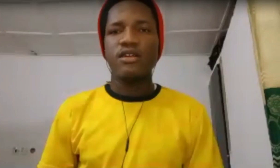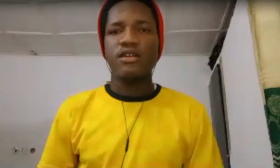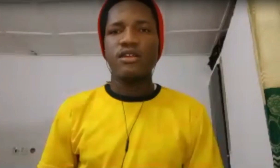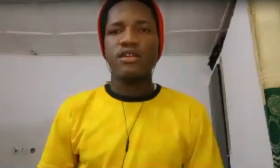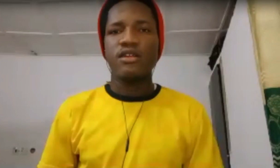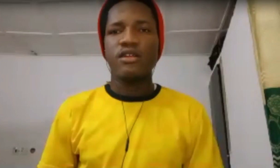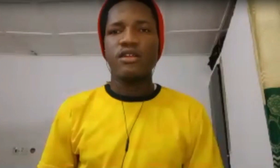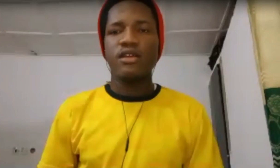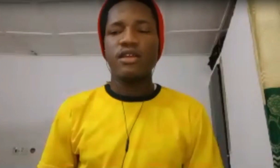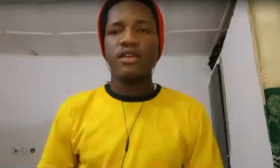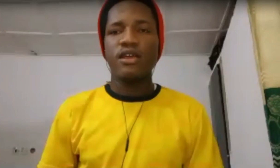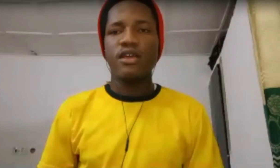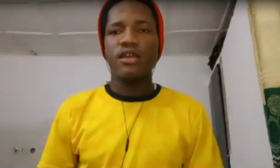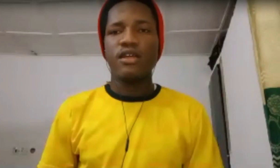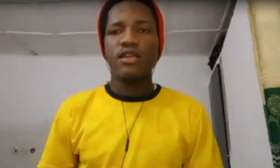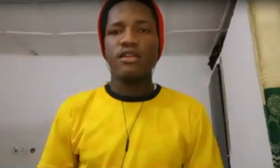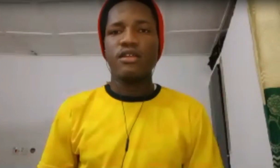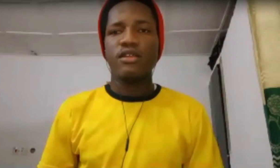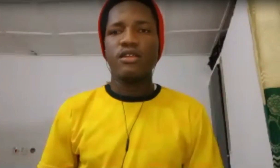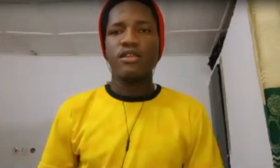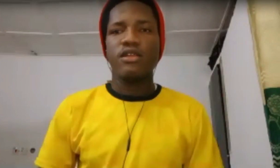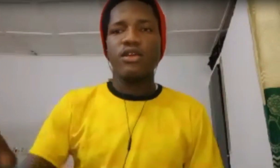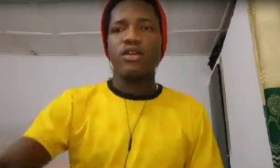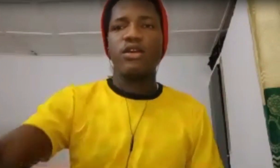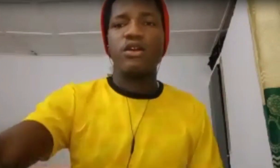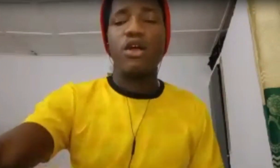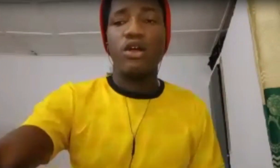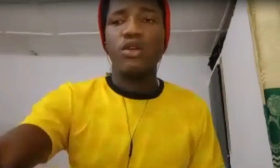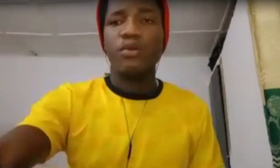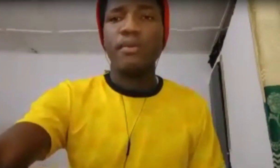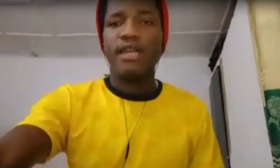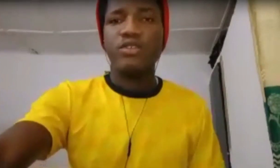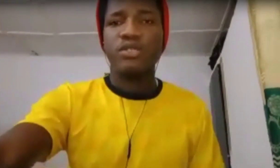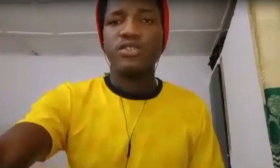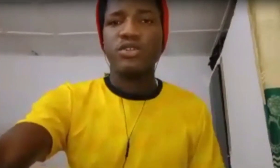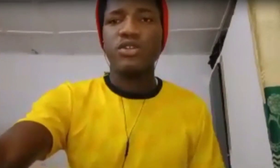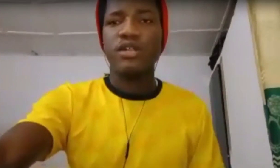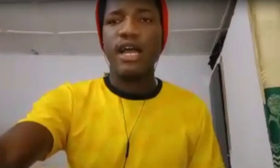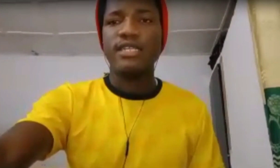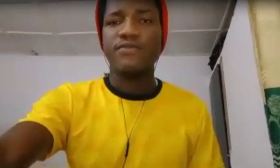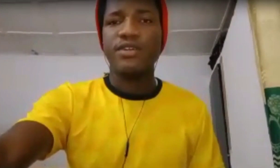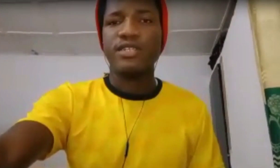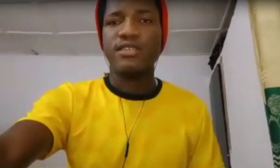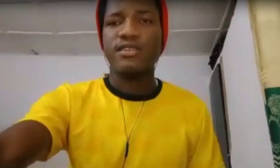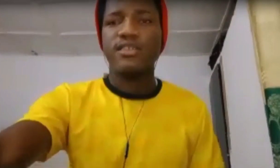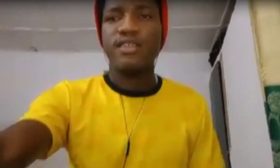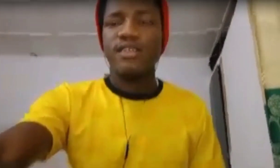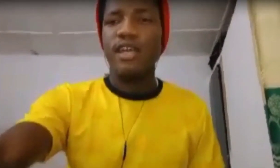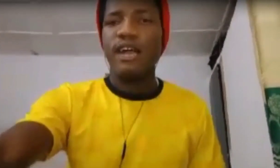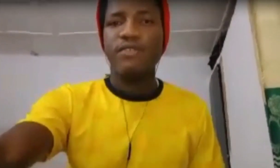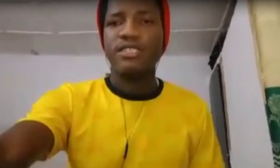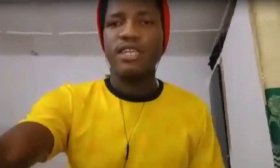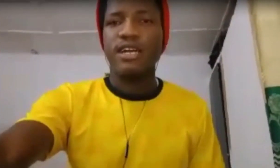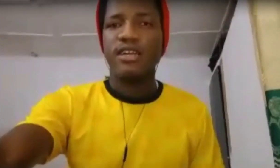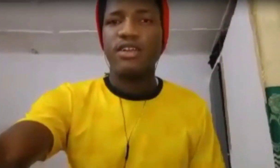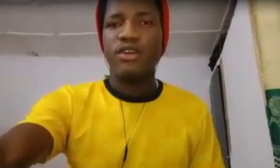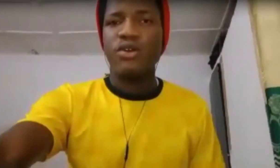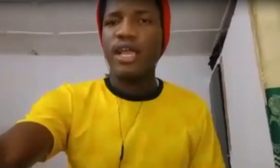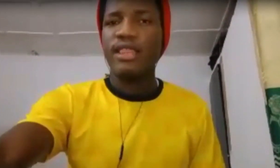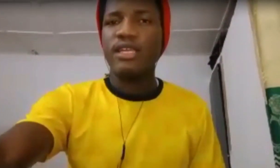you have to turn off your video when she's on. No problem. I just wanted to turn on hers first. I've not seen her. Okay, I think she might have